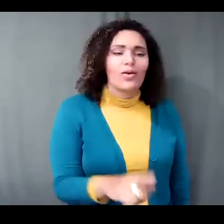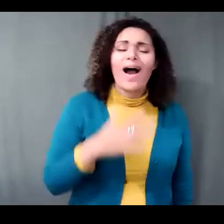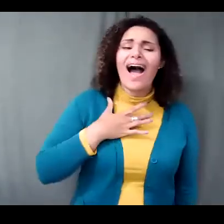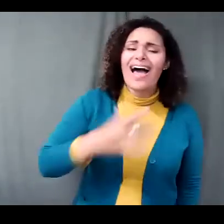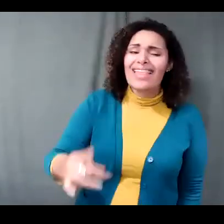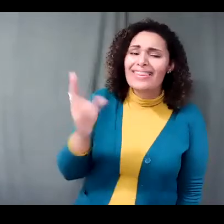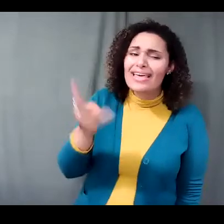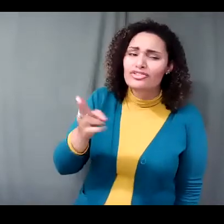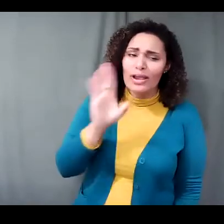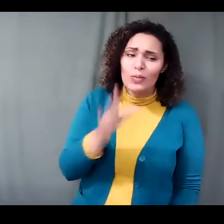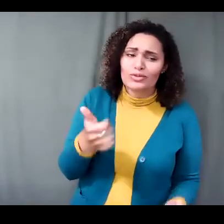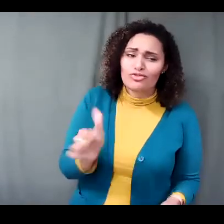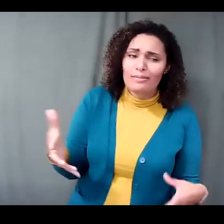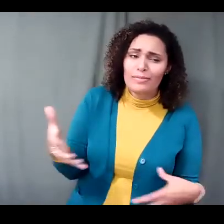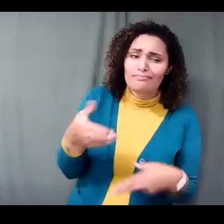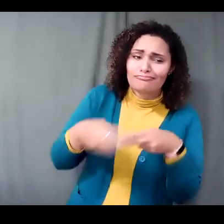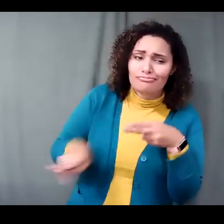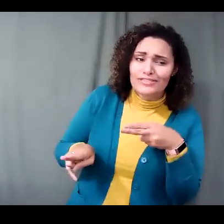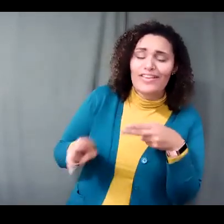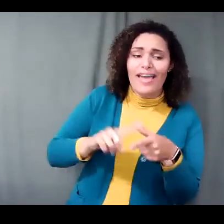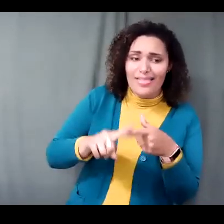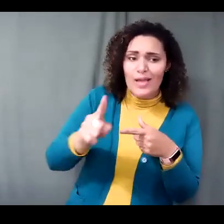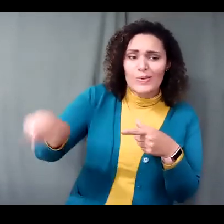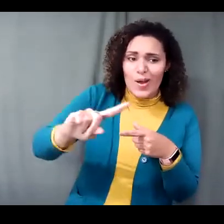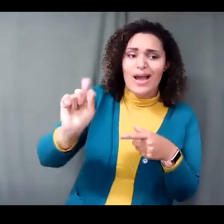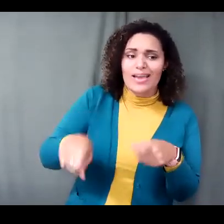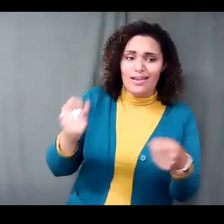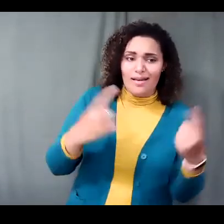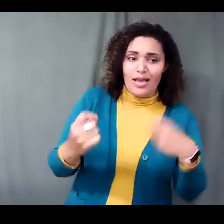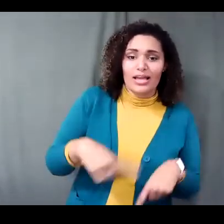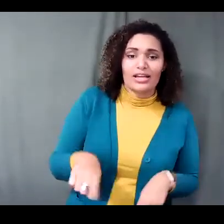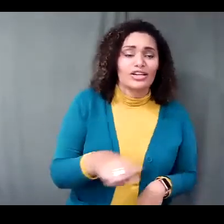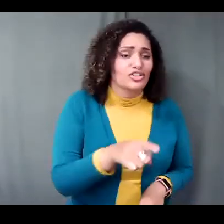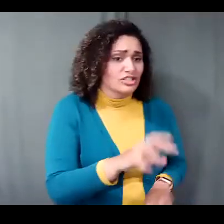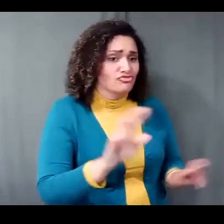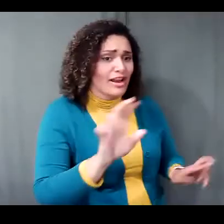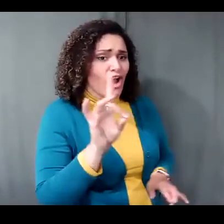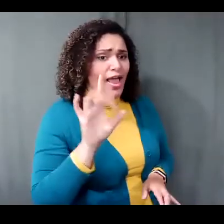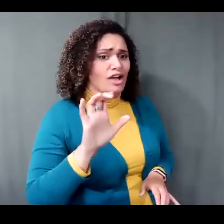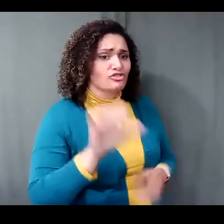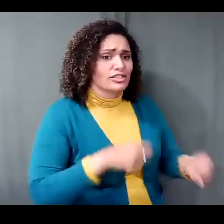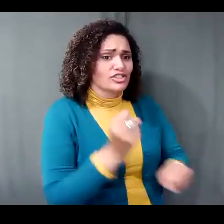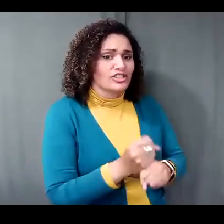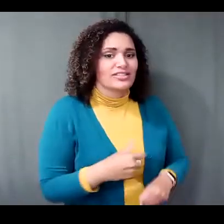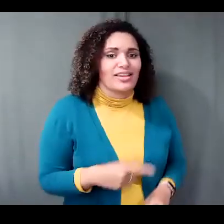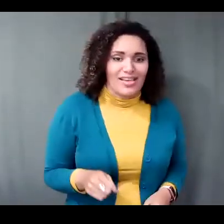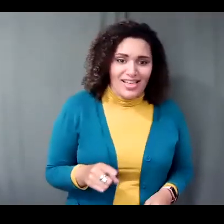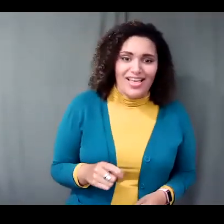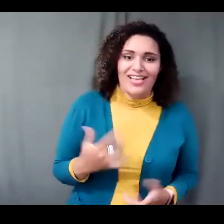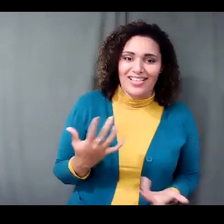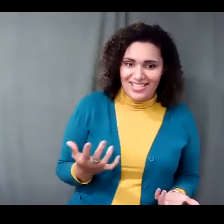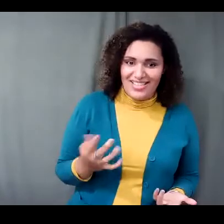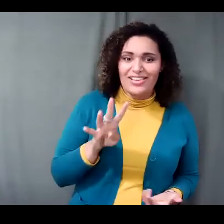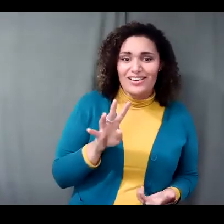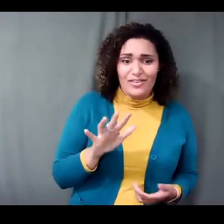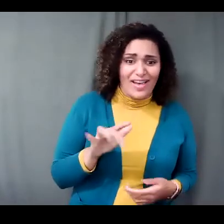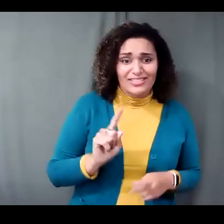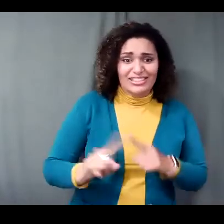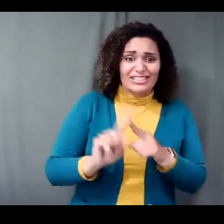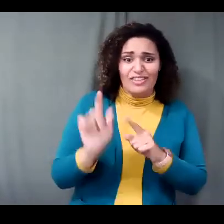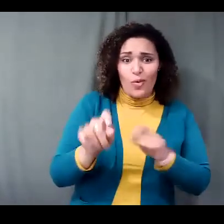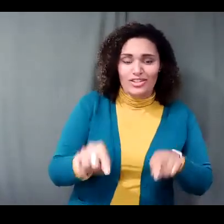be brief, and then you can ask questions. I've been taking notes for 800 years. I've been taking, oh my God, I was like, oh, there's 45 questions, but that's just the